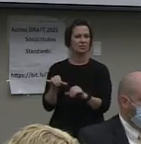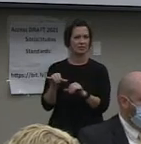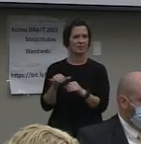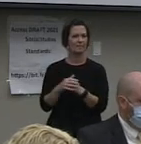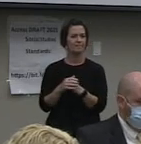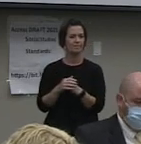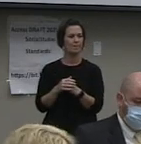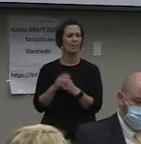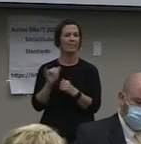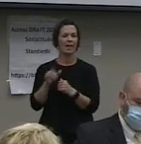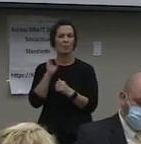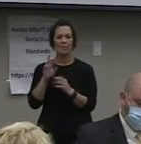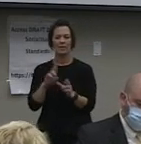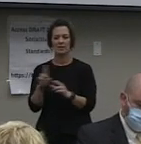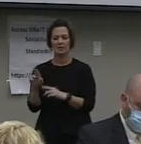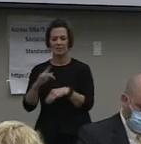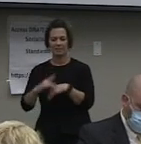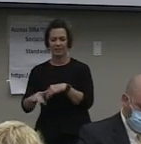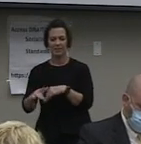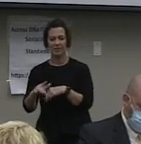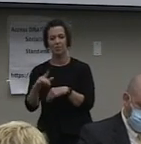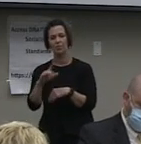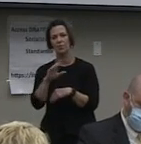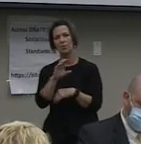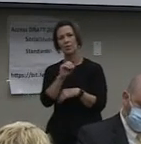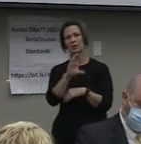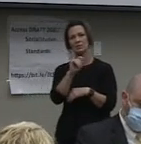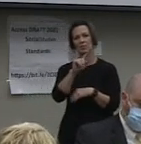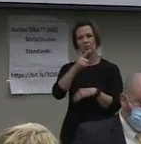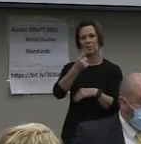Again, that will be open October 1 through October 31.